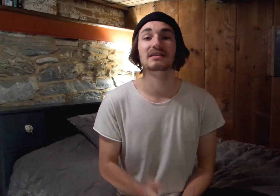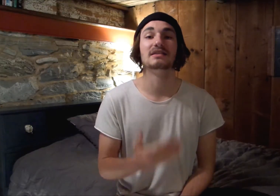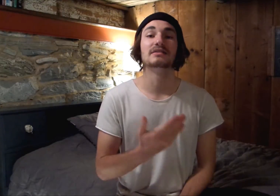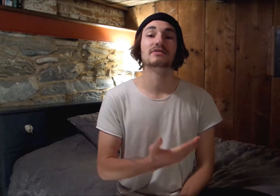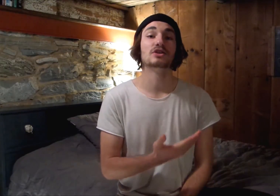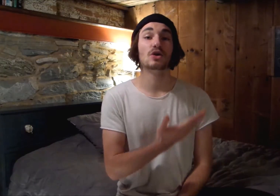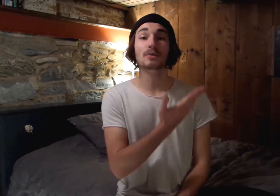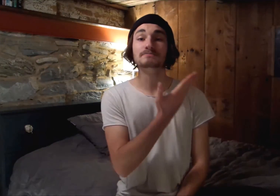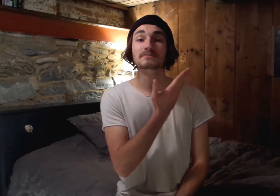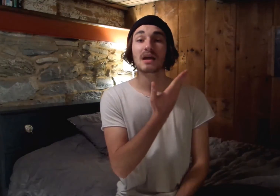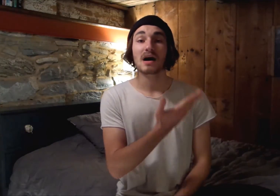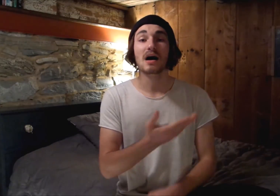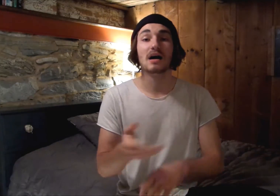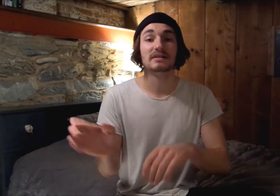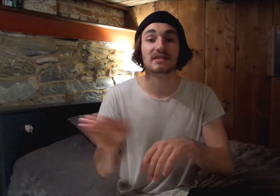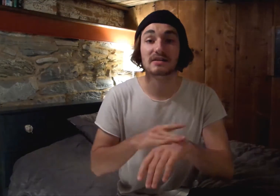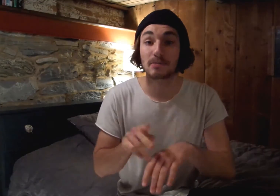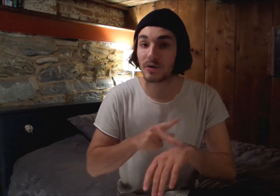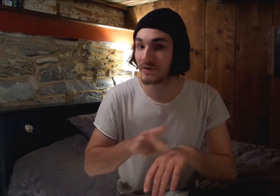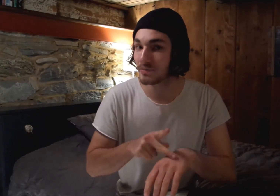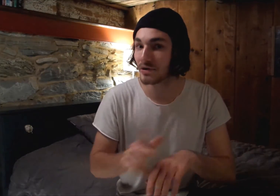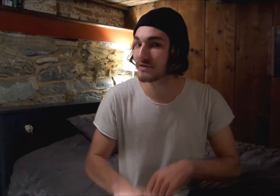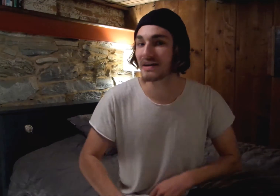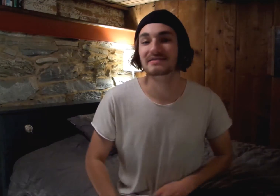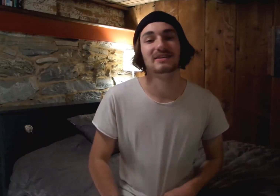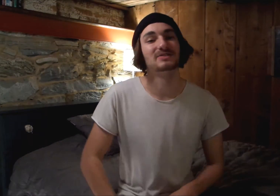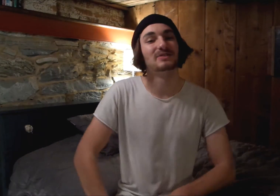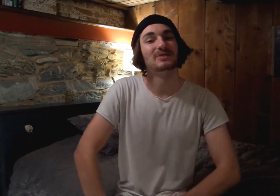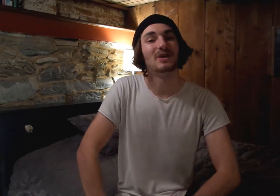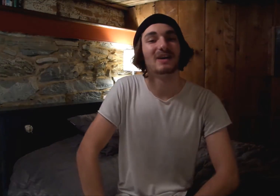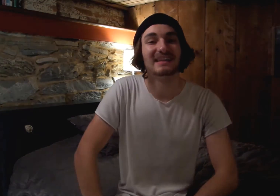the video, I signed both of them real fast. Not sure if you caught that.